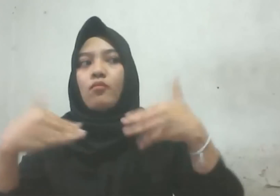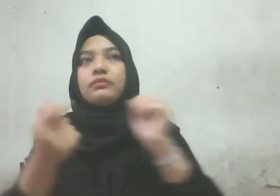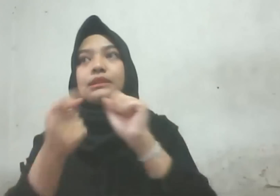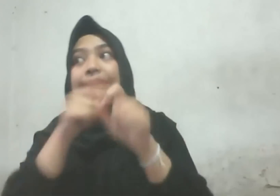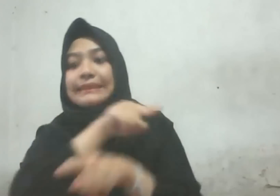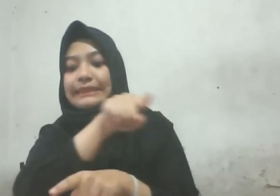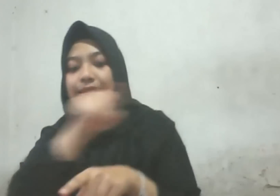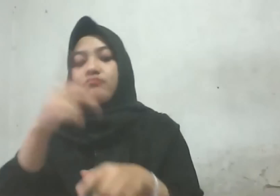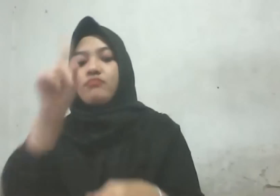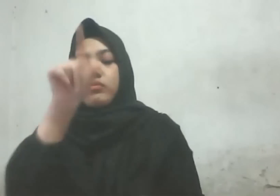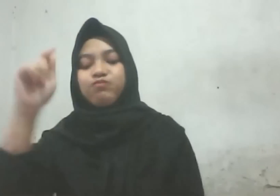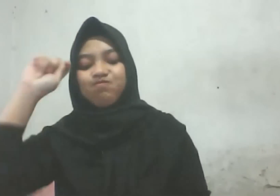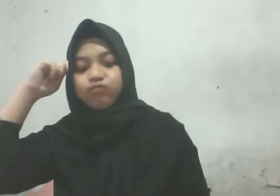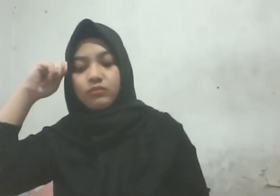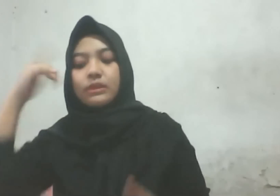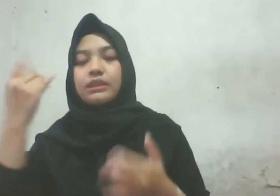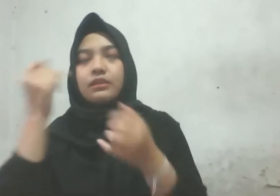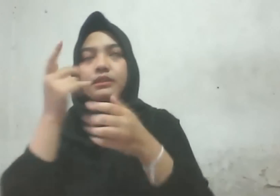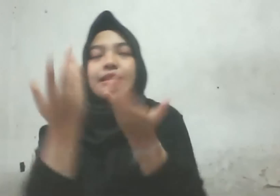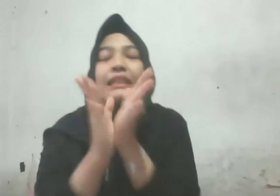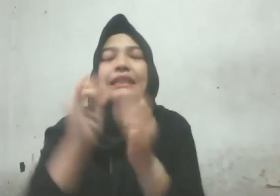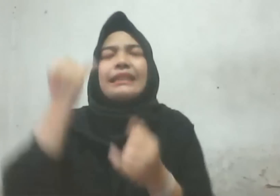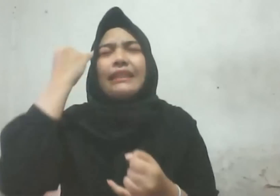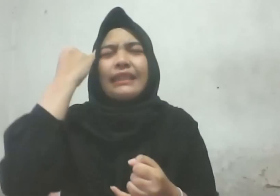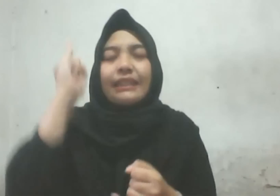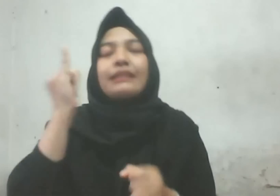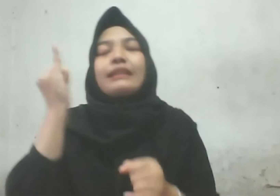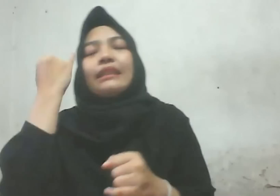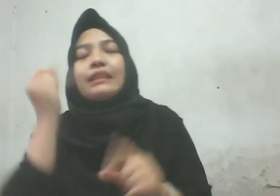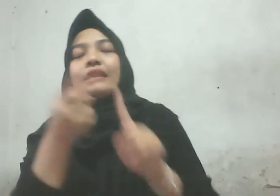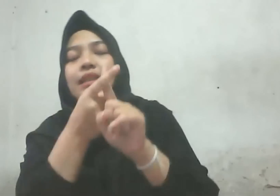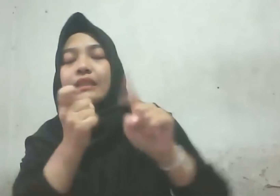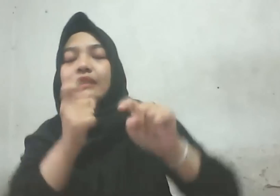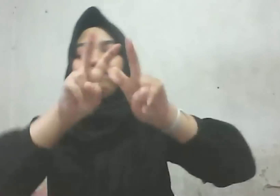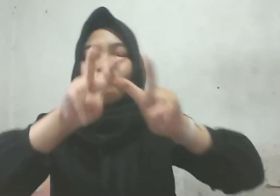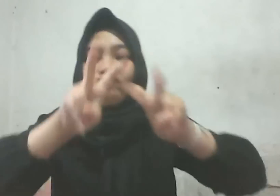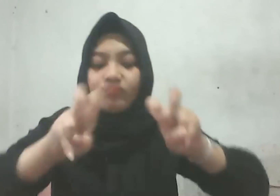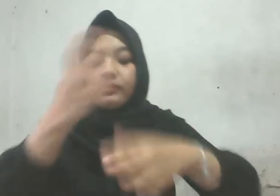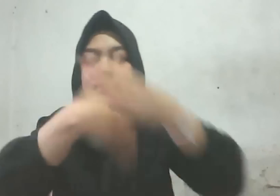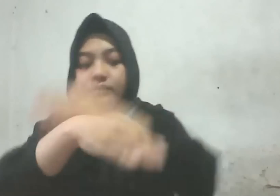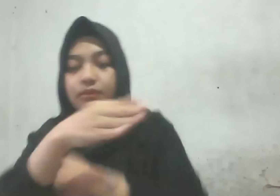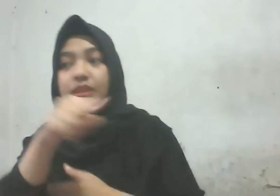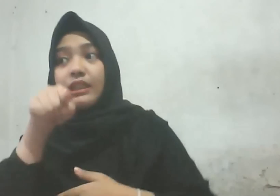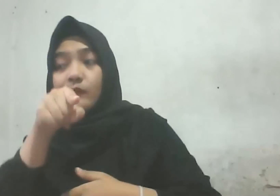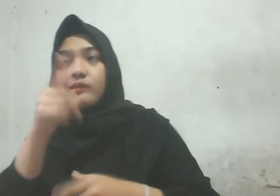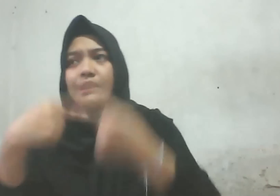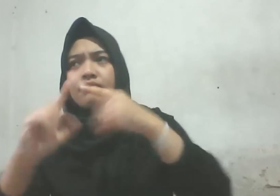that ideas around disability studies created in the global north